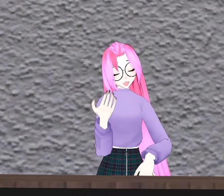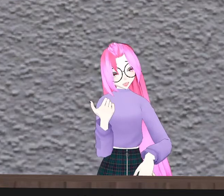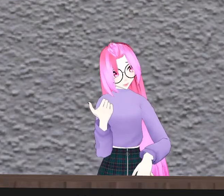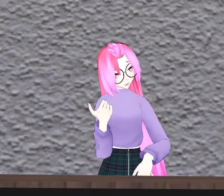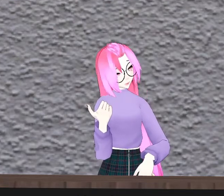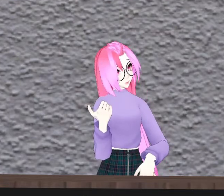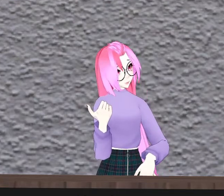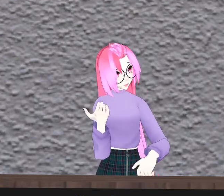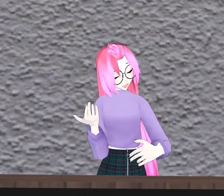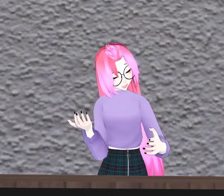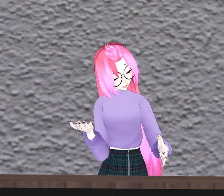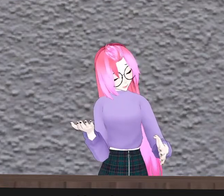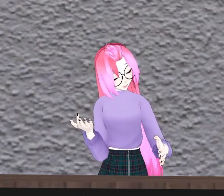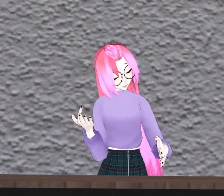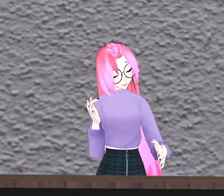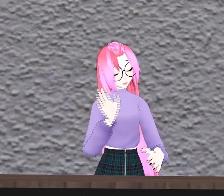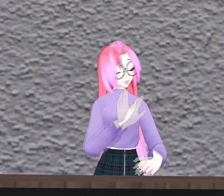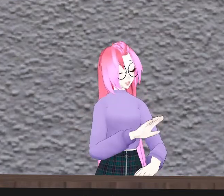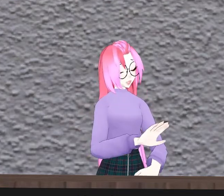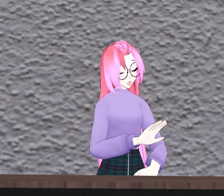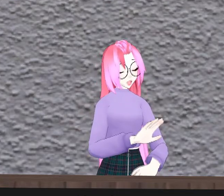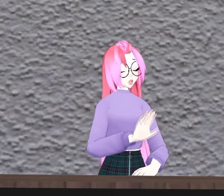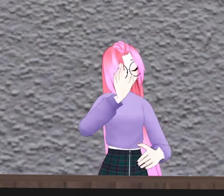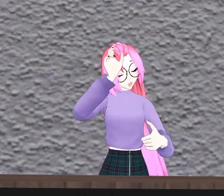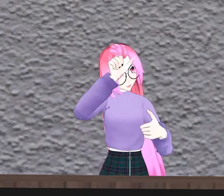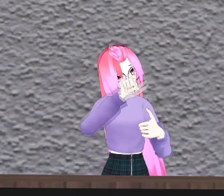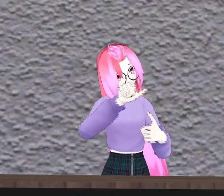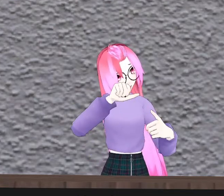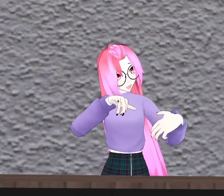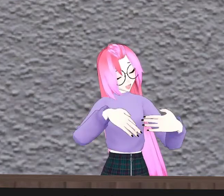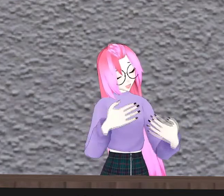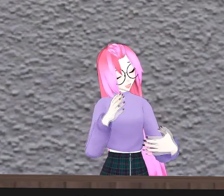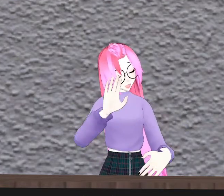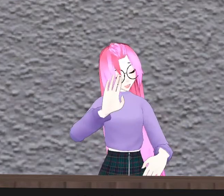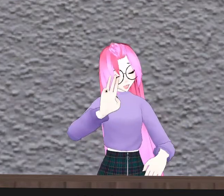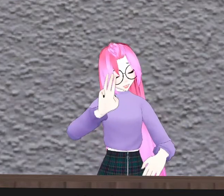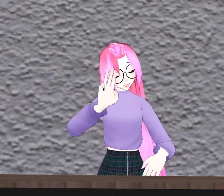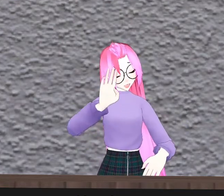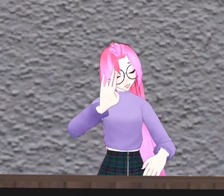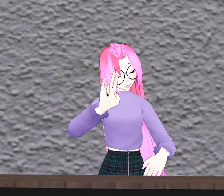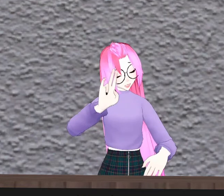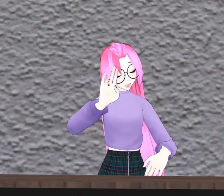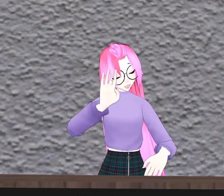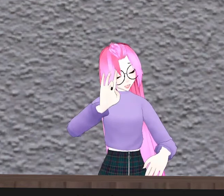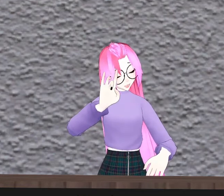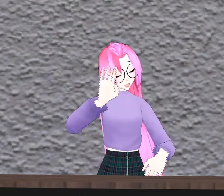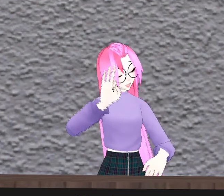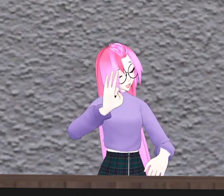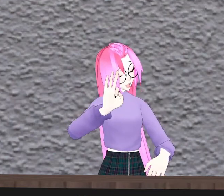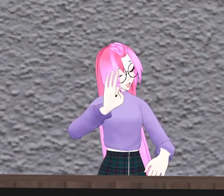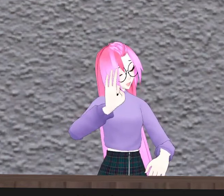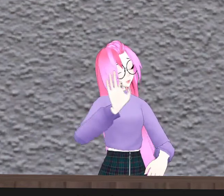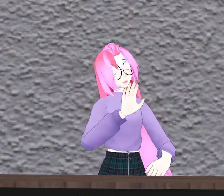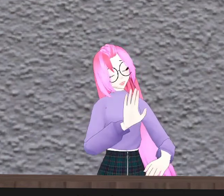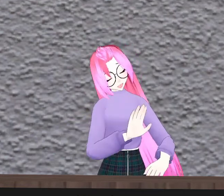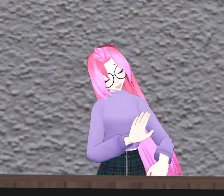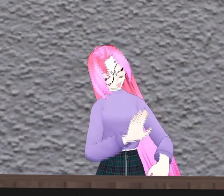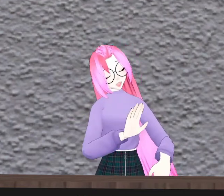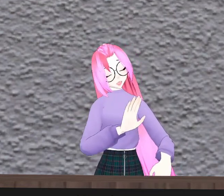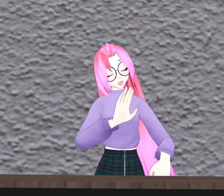15. Okay? So now, remember how we did that 6, 7, 8, 9? It's going to be just like